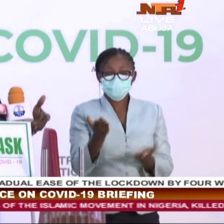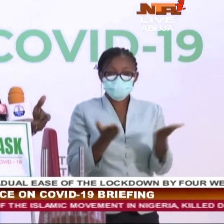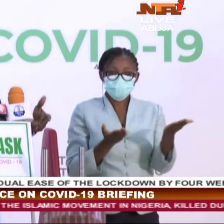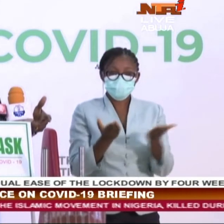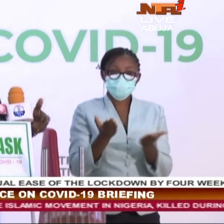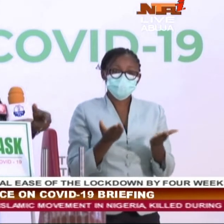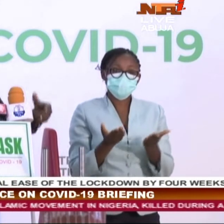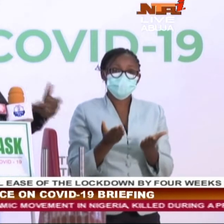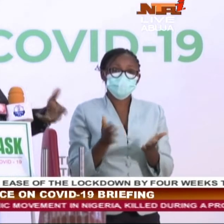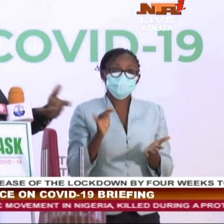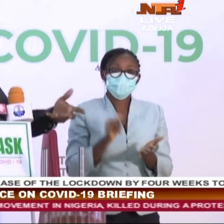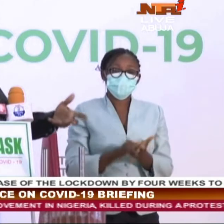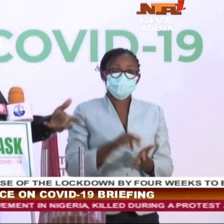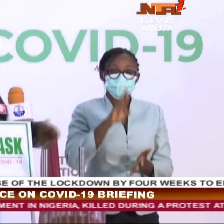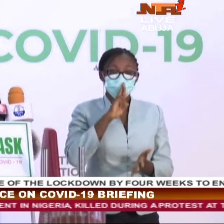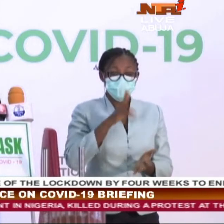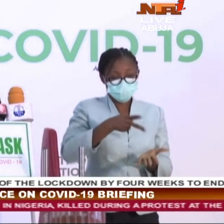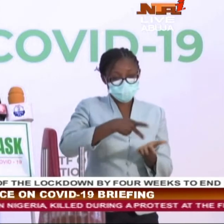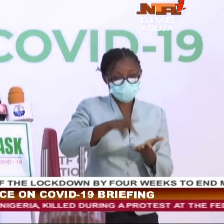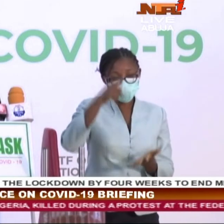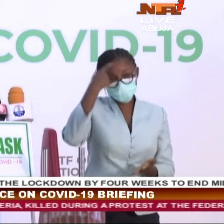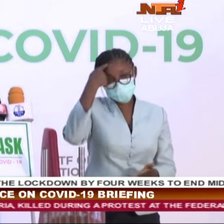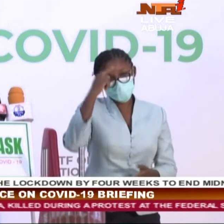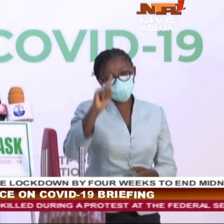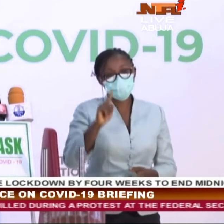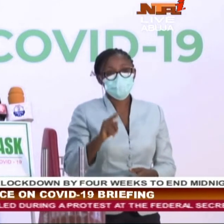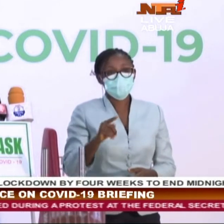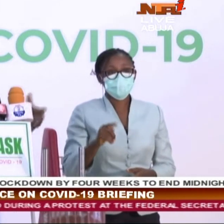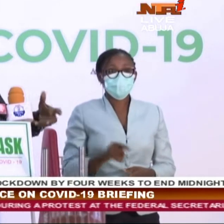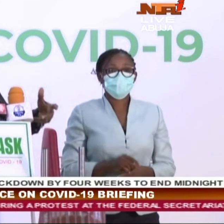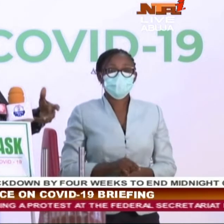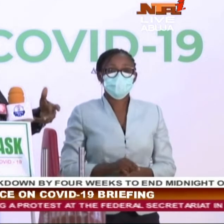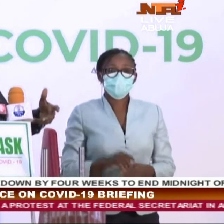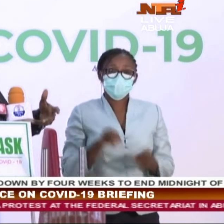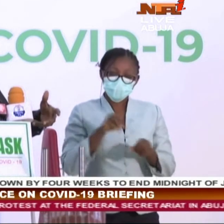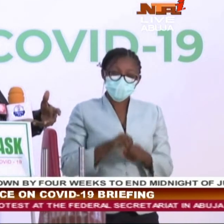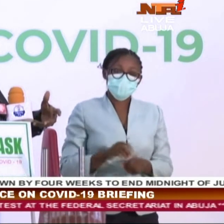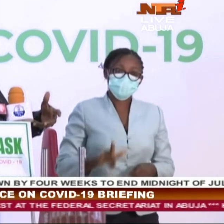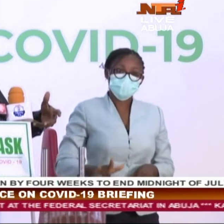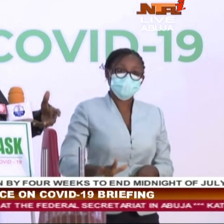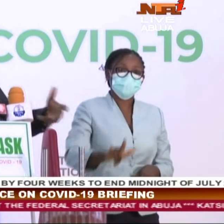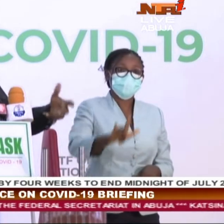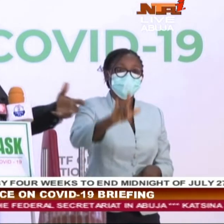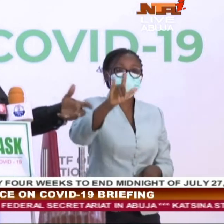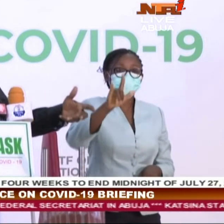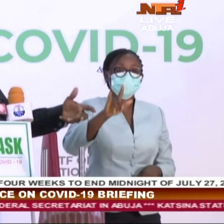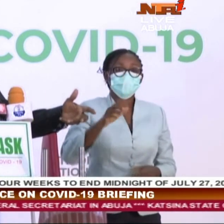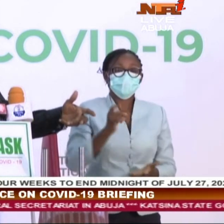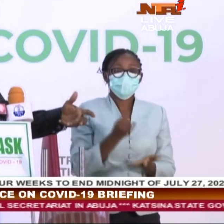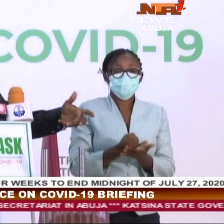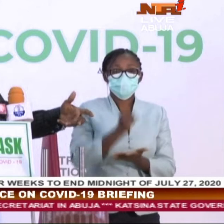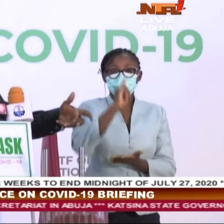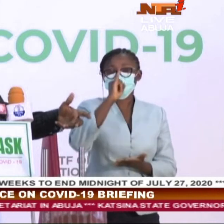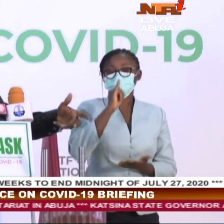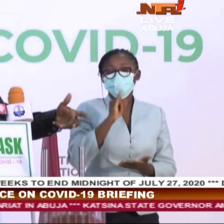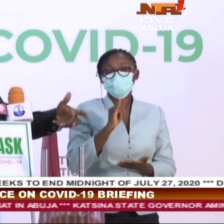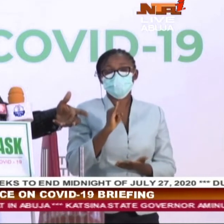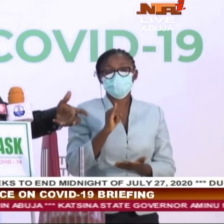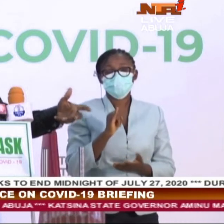Services that are paid for to the aviation industry